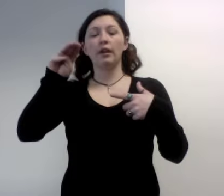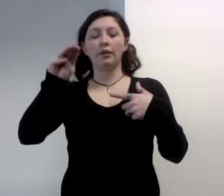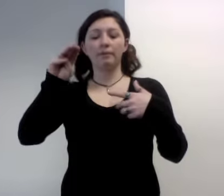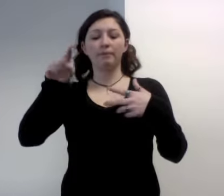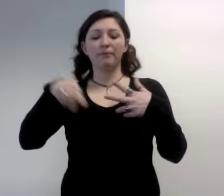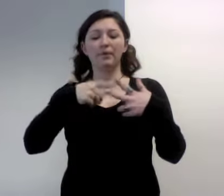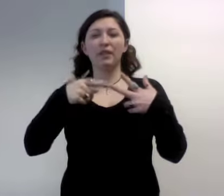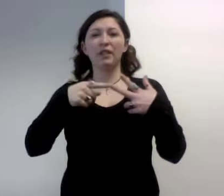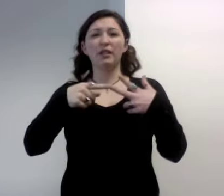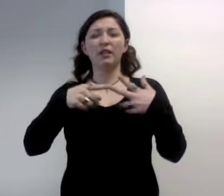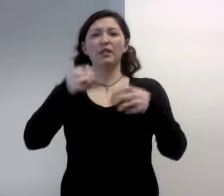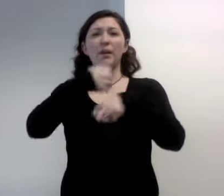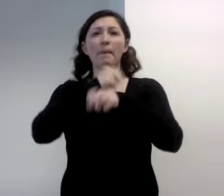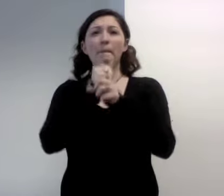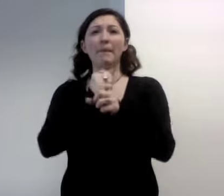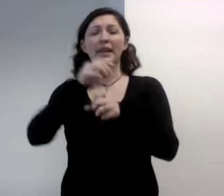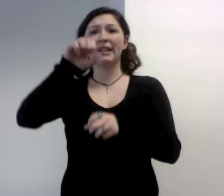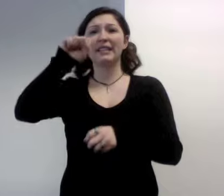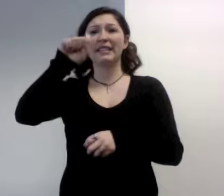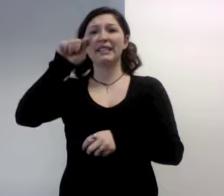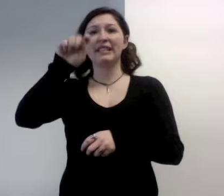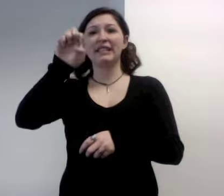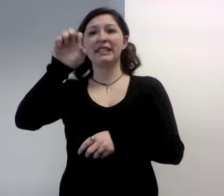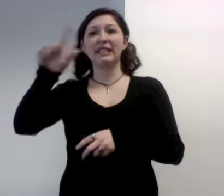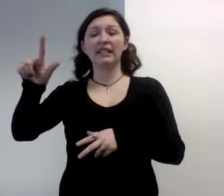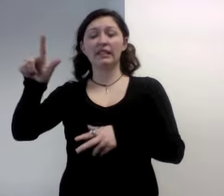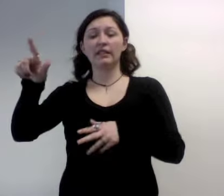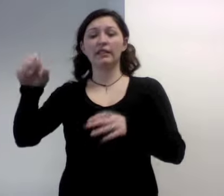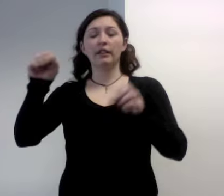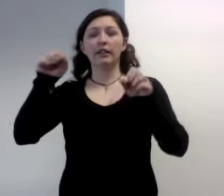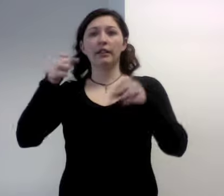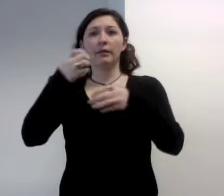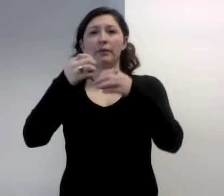steel, which allowed us to expand and trade.